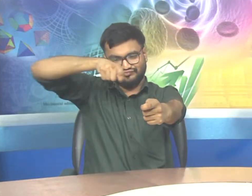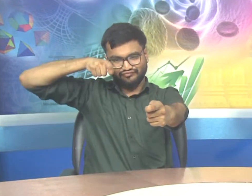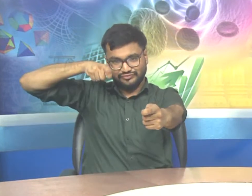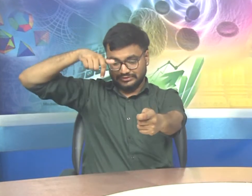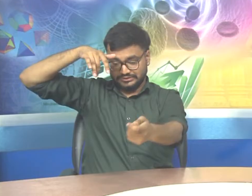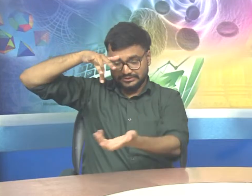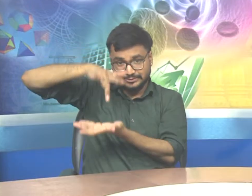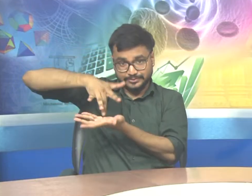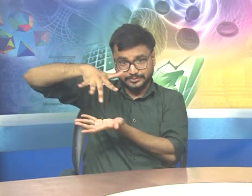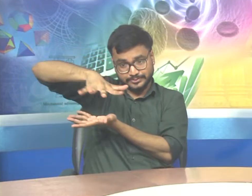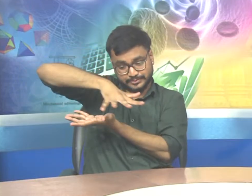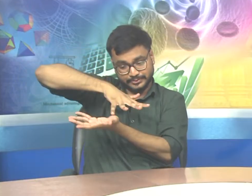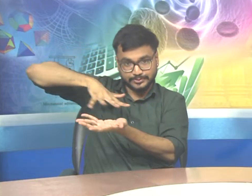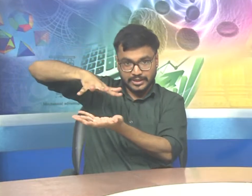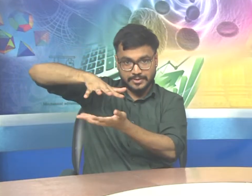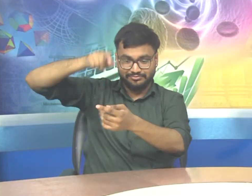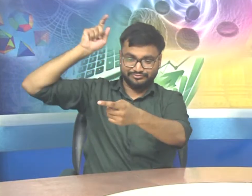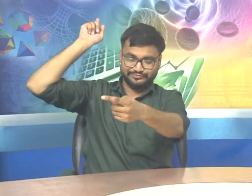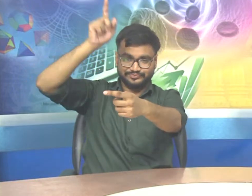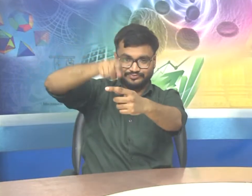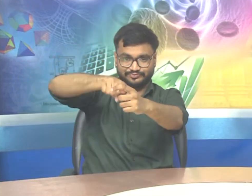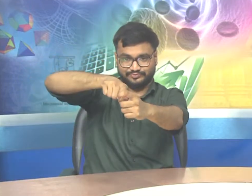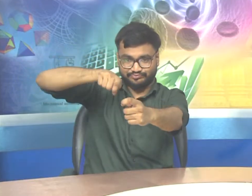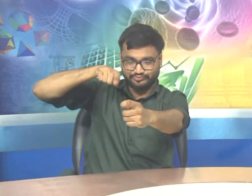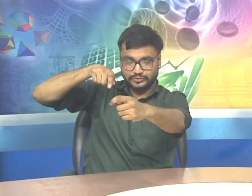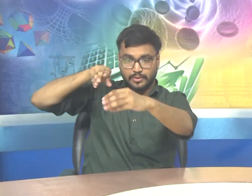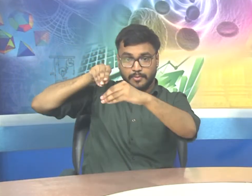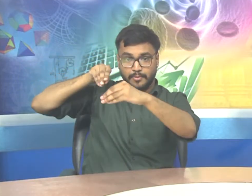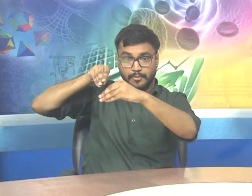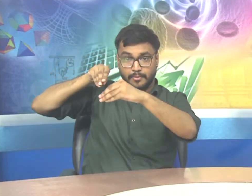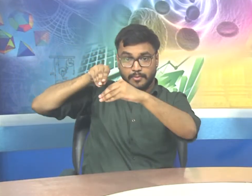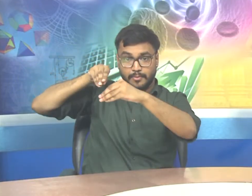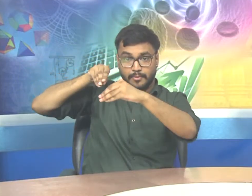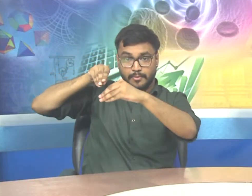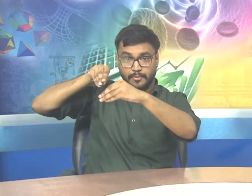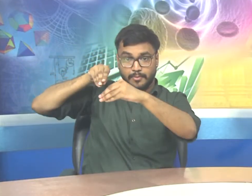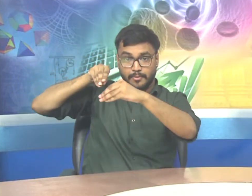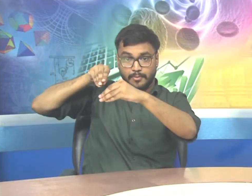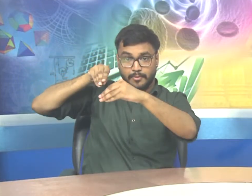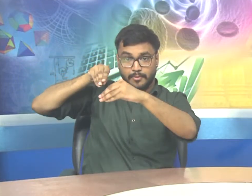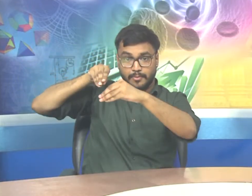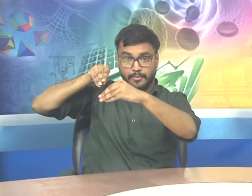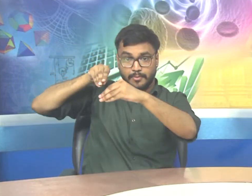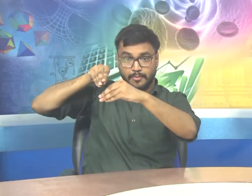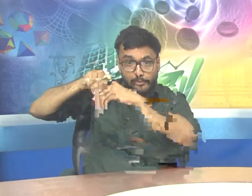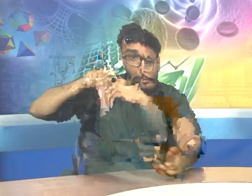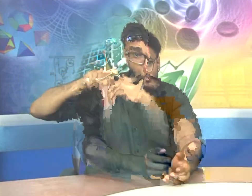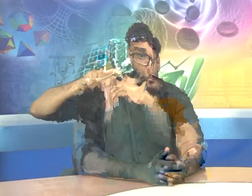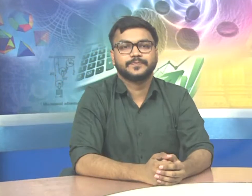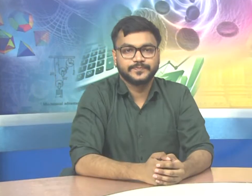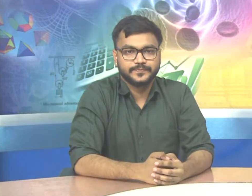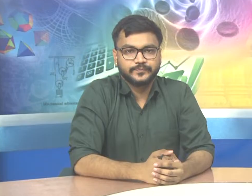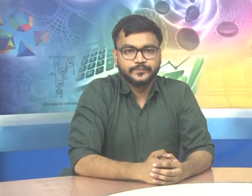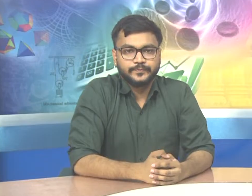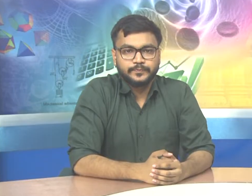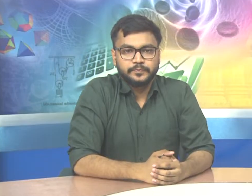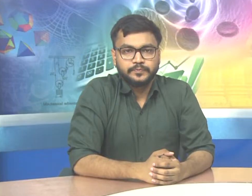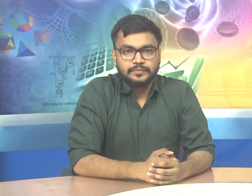position, and when it moves towards the, it is called motion.